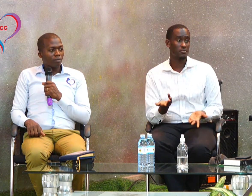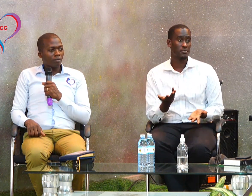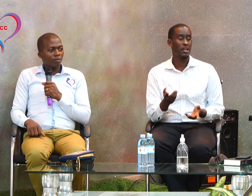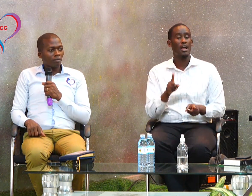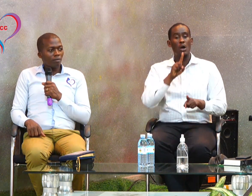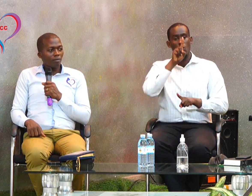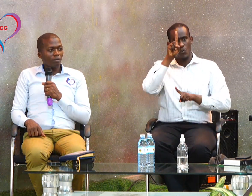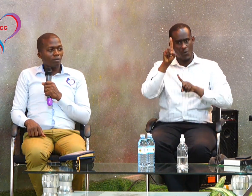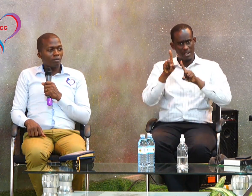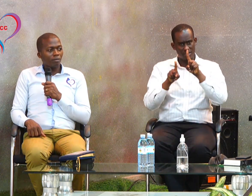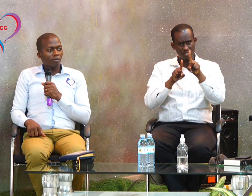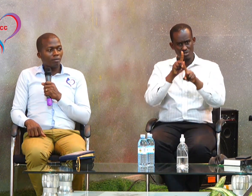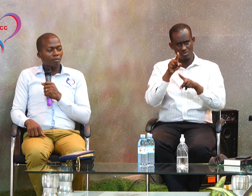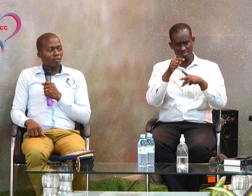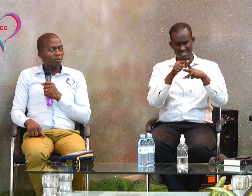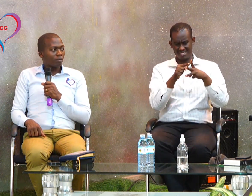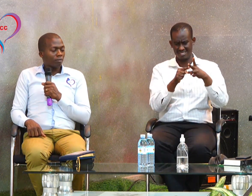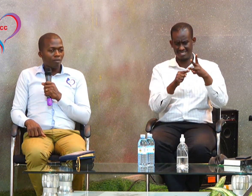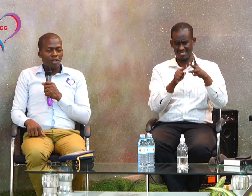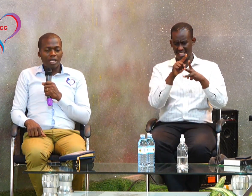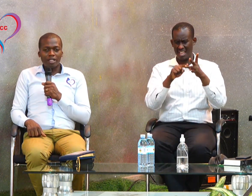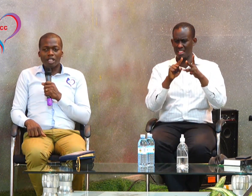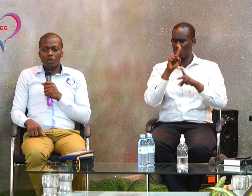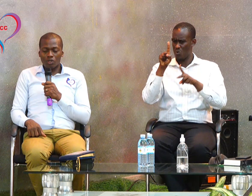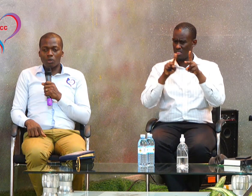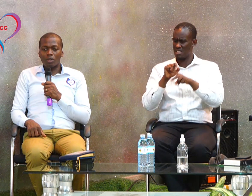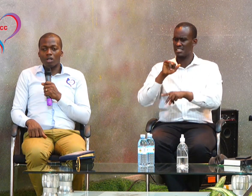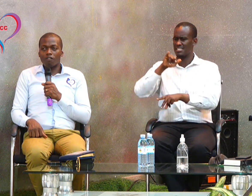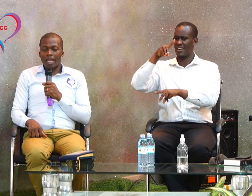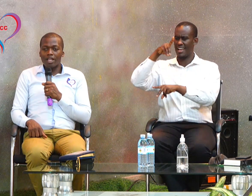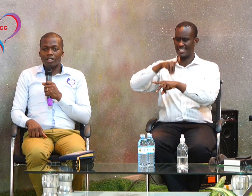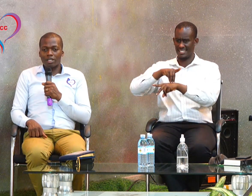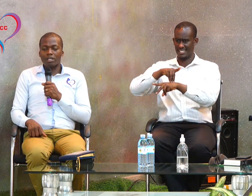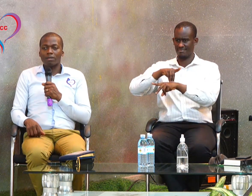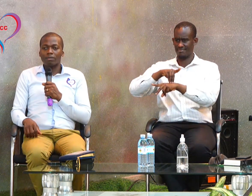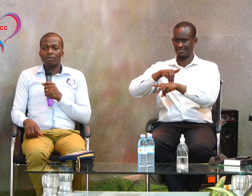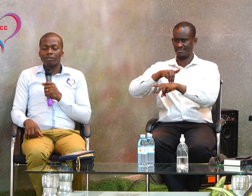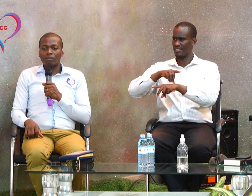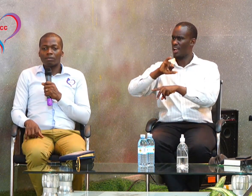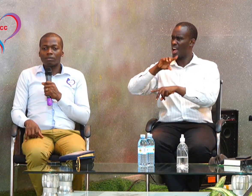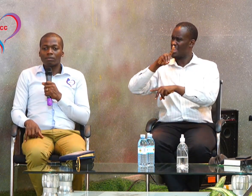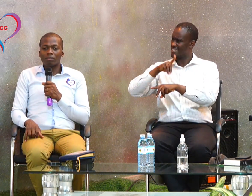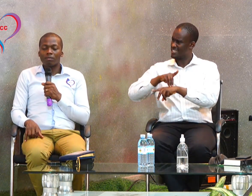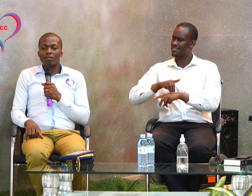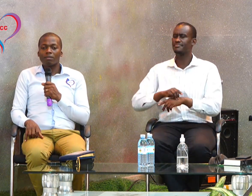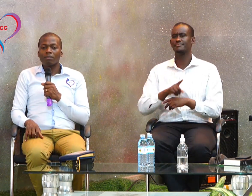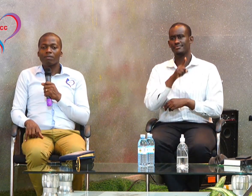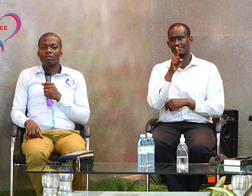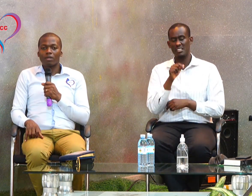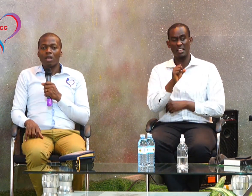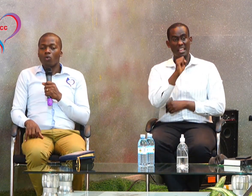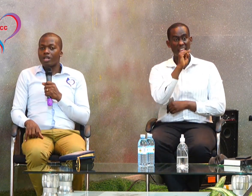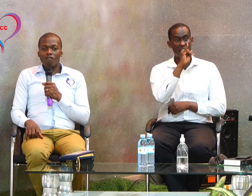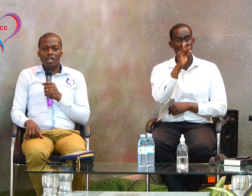echo, chibuzo cha identity. That is a question of identity. Bulota manya